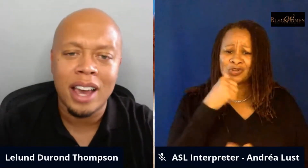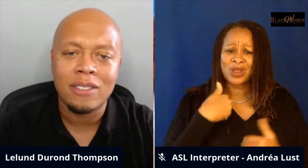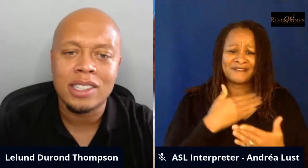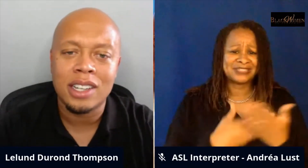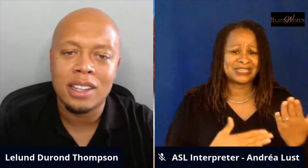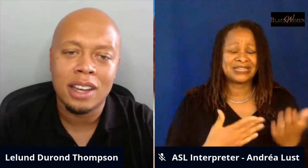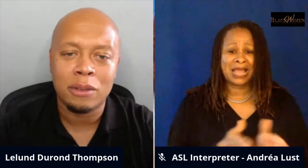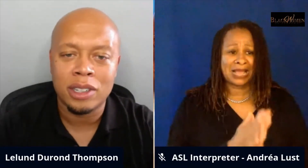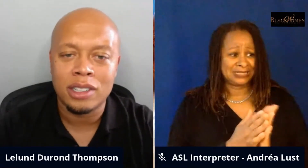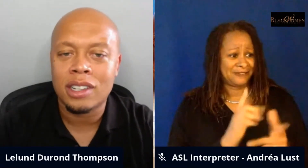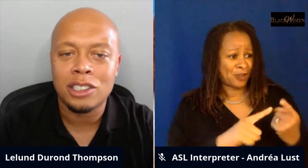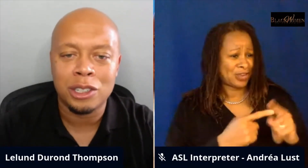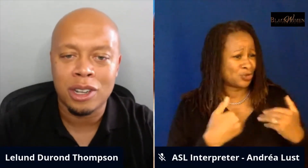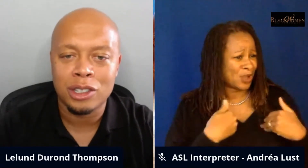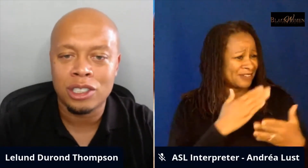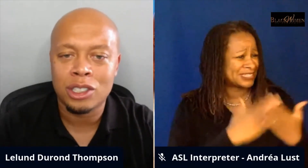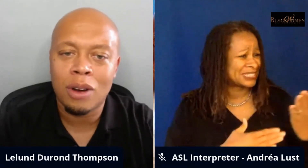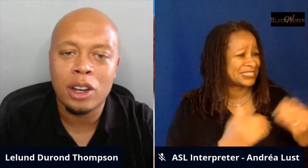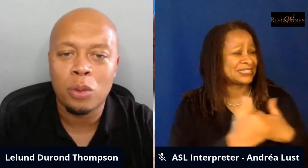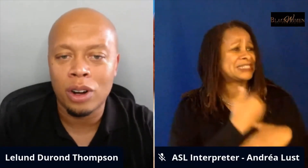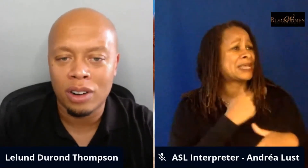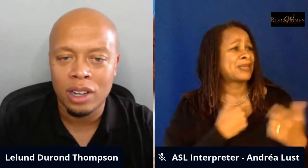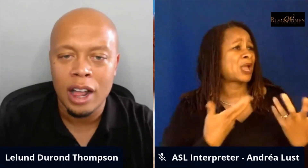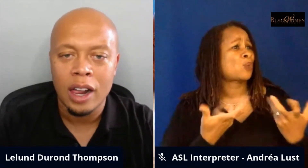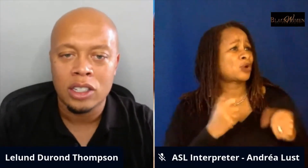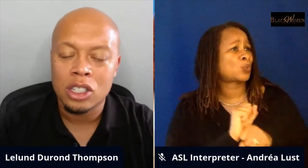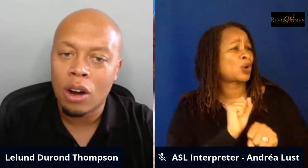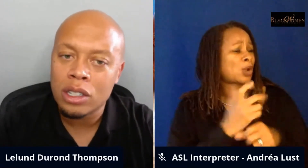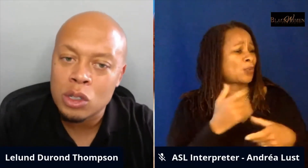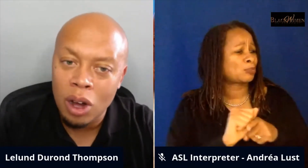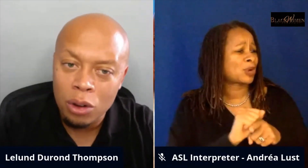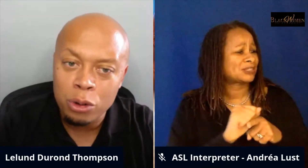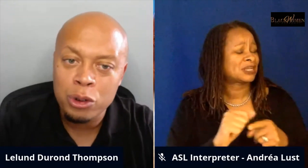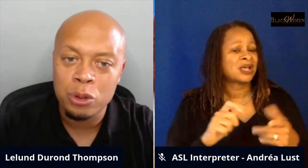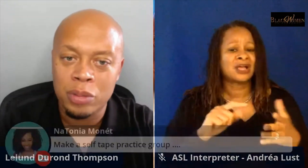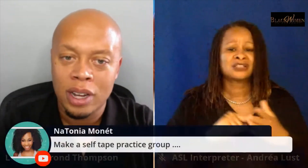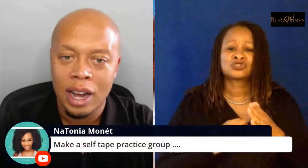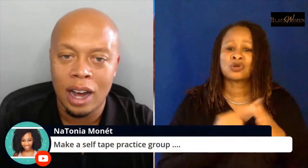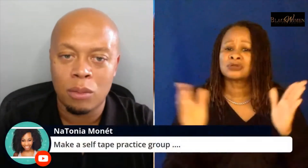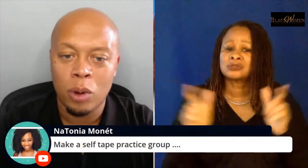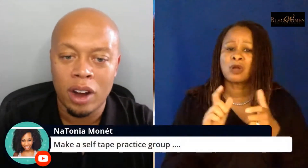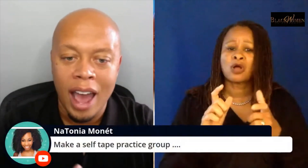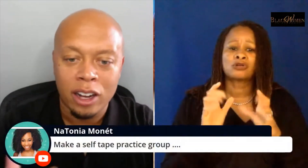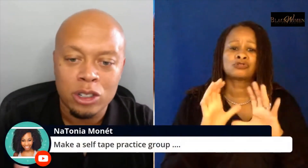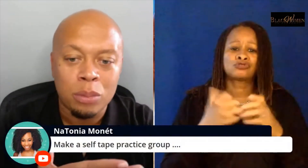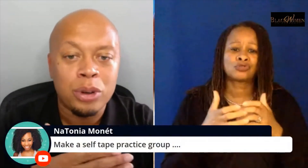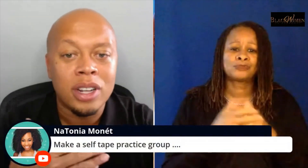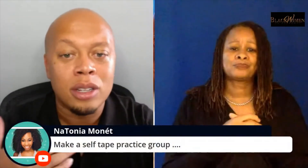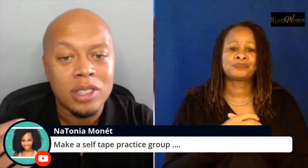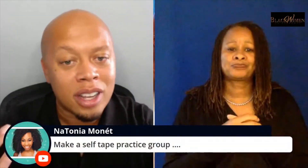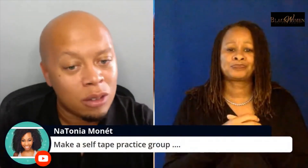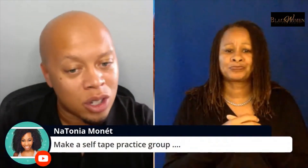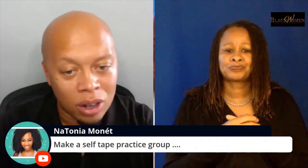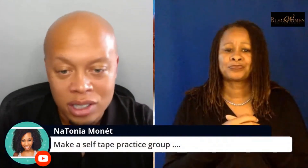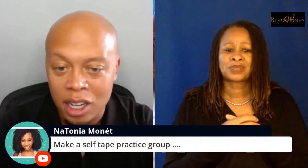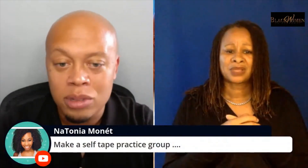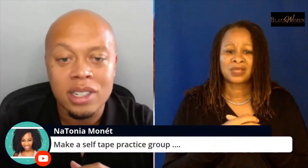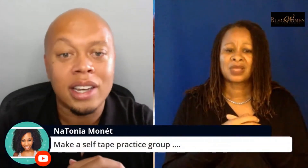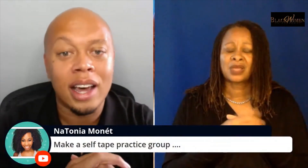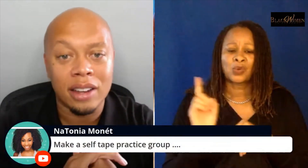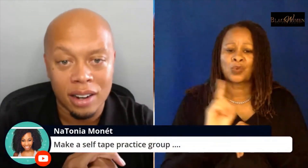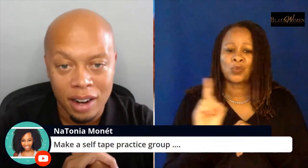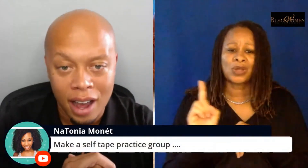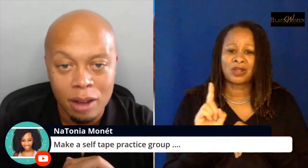friends if they have a scene that they could send you because you're just trying to work. Start a small group. where actors are putting themselves on